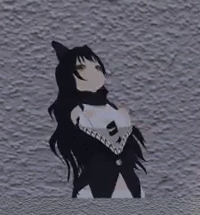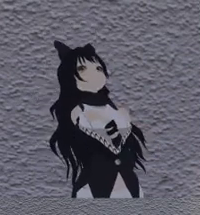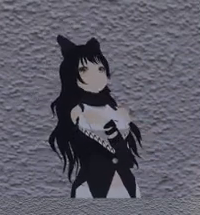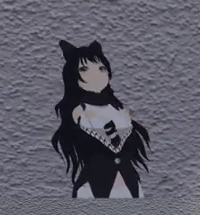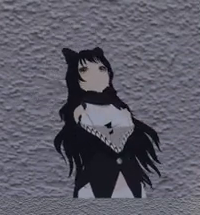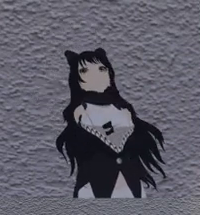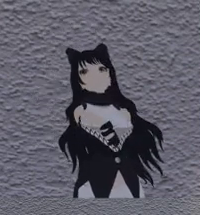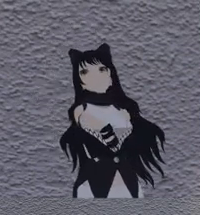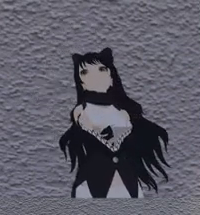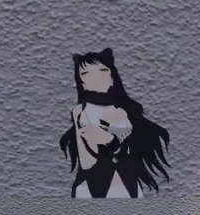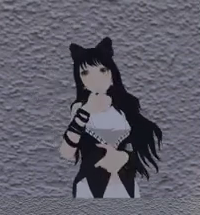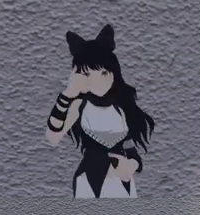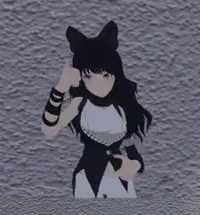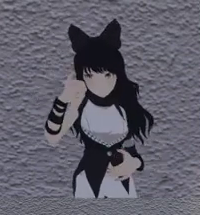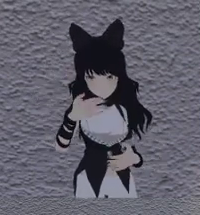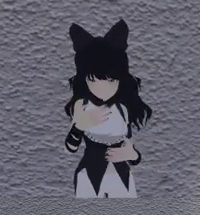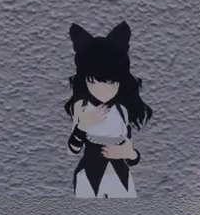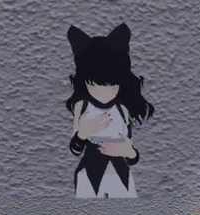Love. Yep.